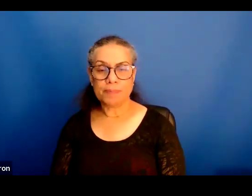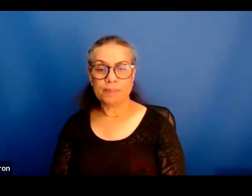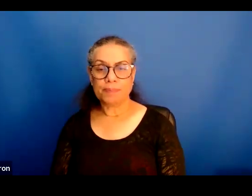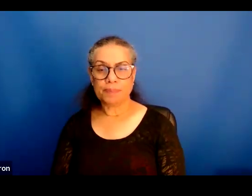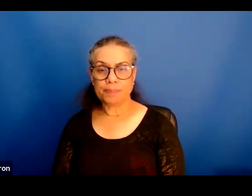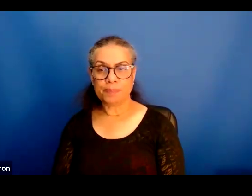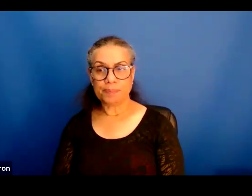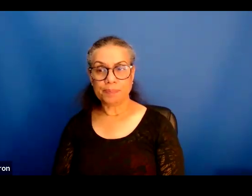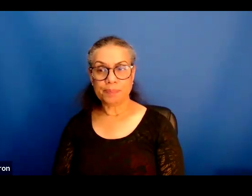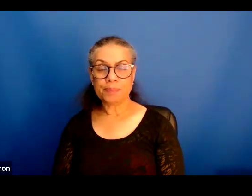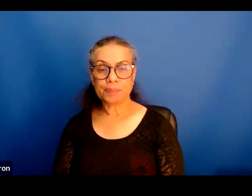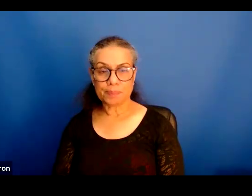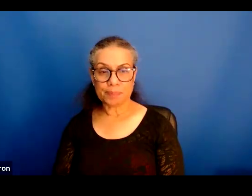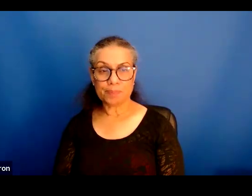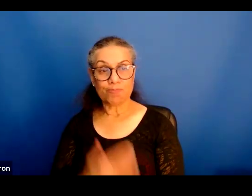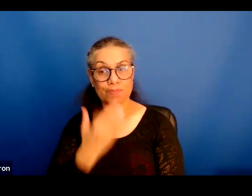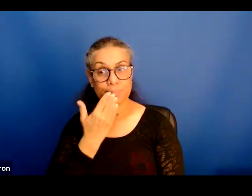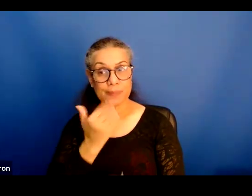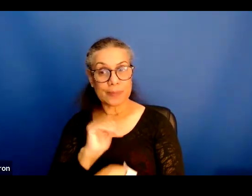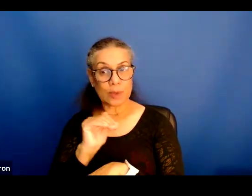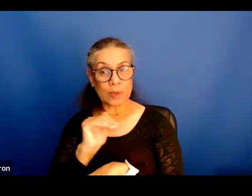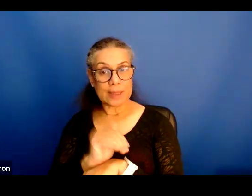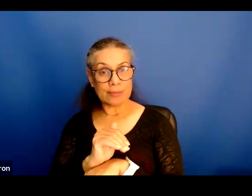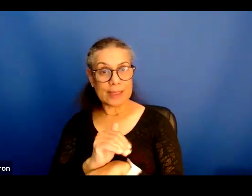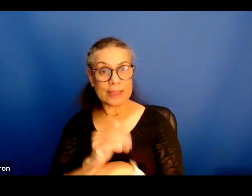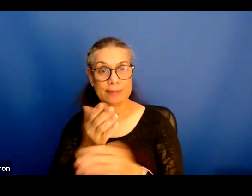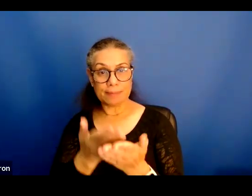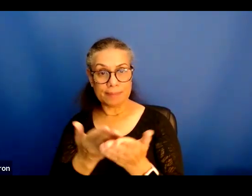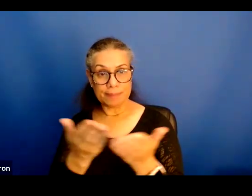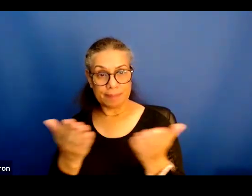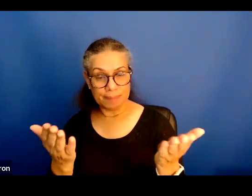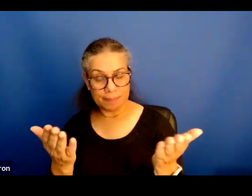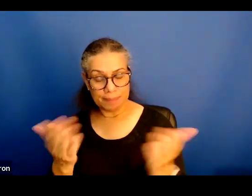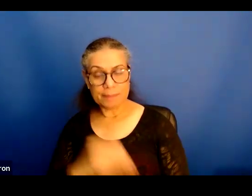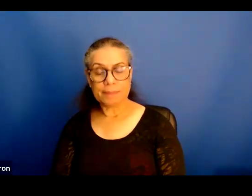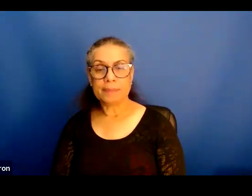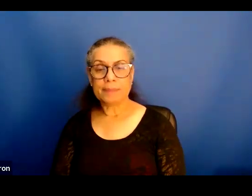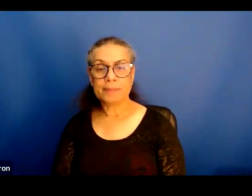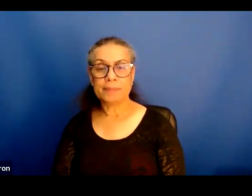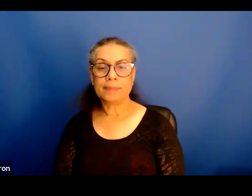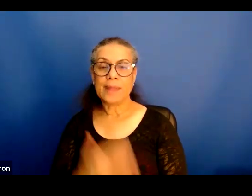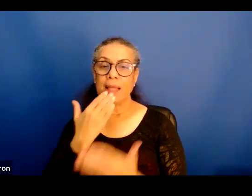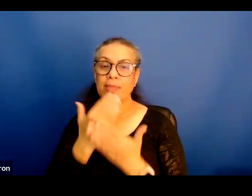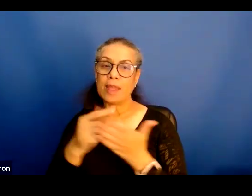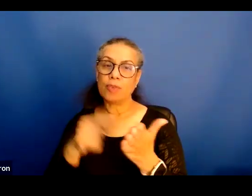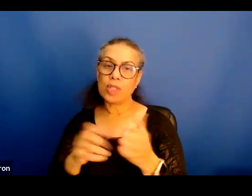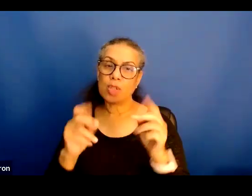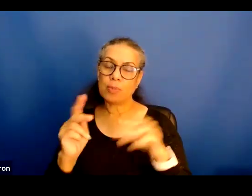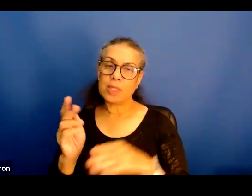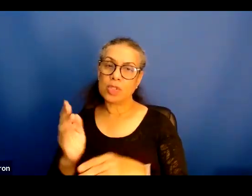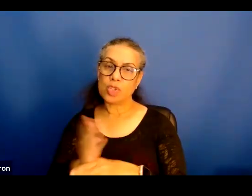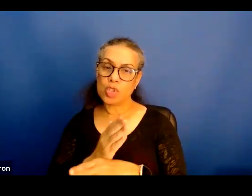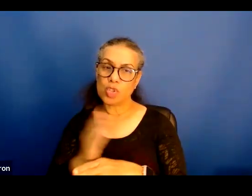Good evening, Chair, members of the school committee, superintendent, and distinguished colleagues. Thank you for the opportunity to share the Russell